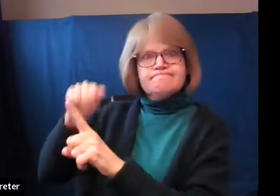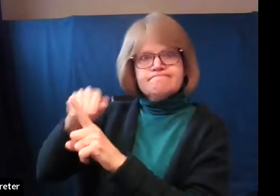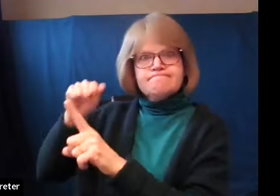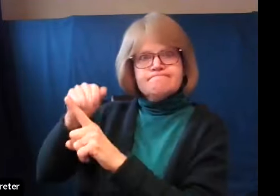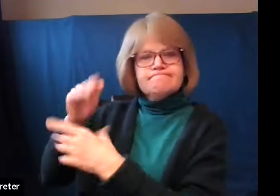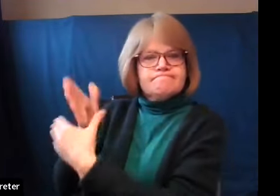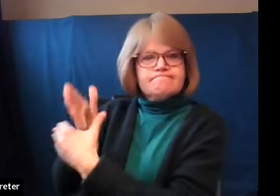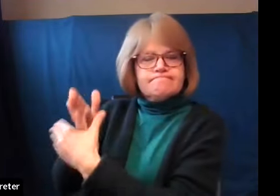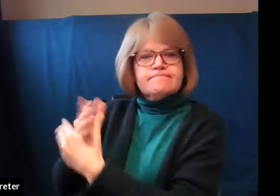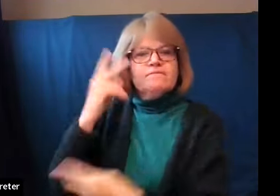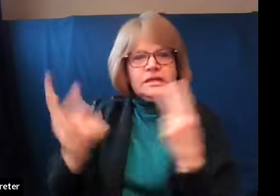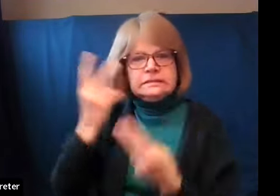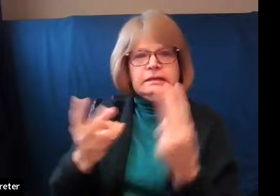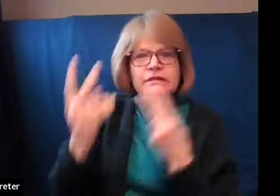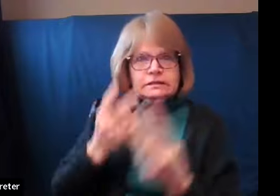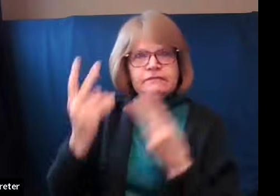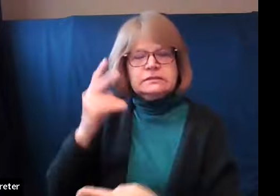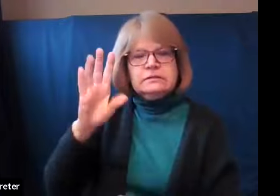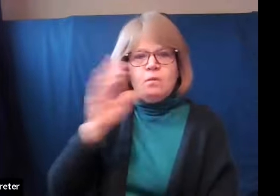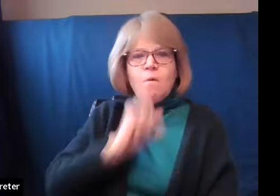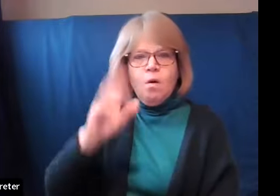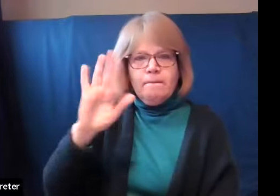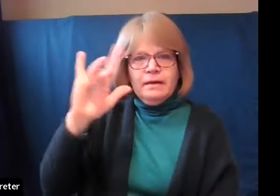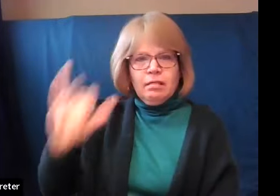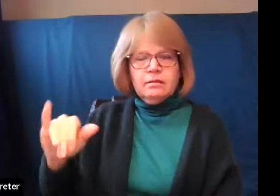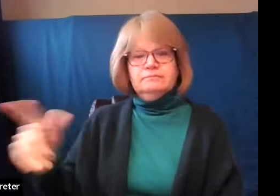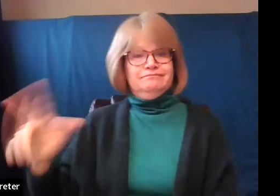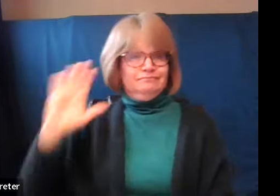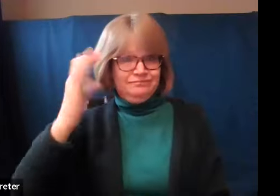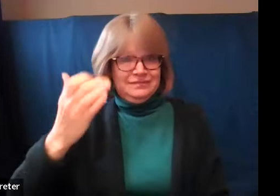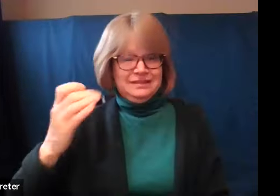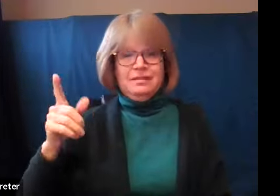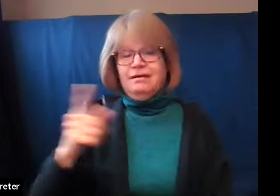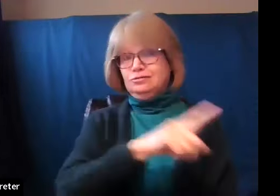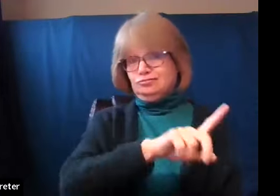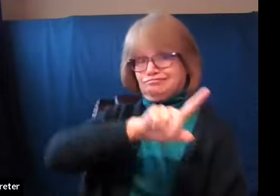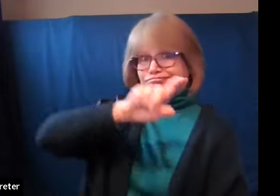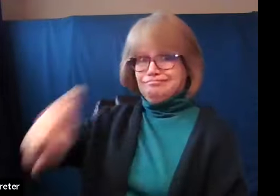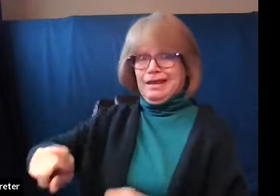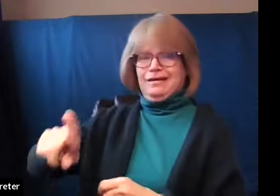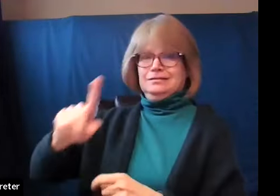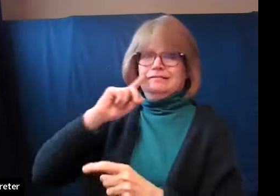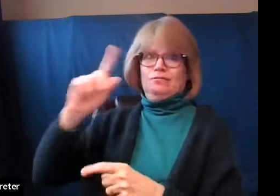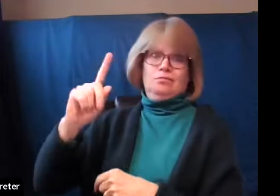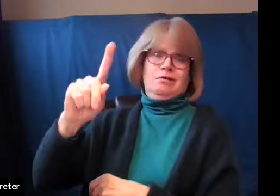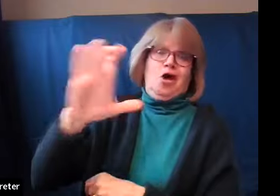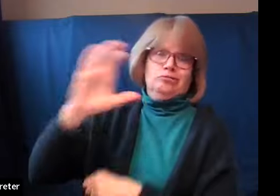man, it seemed like Pastor Cutler had been asked for centuries to visit old Billy.